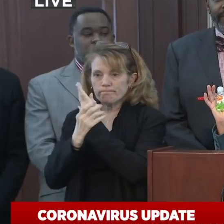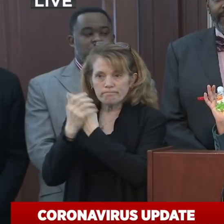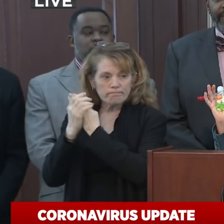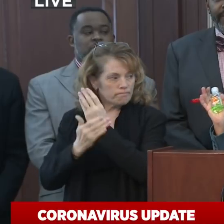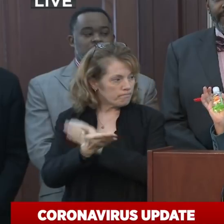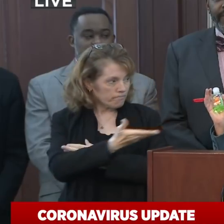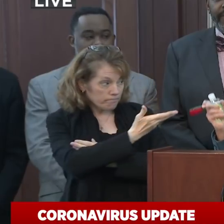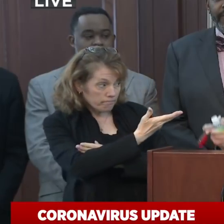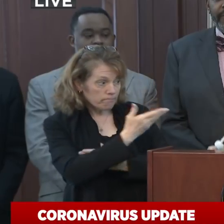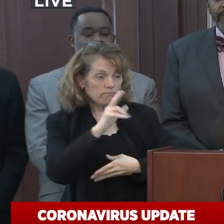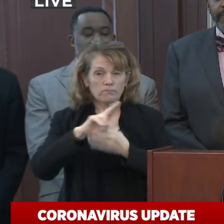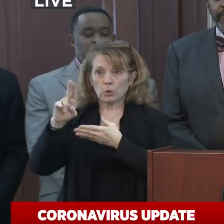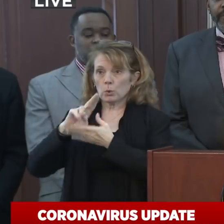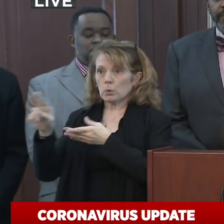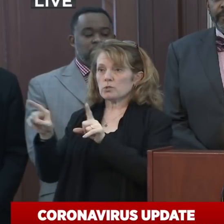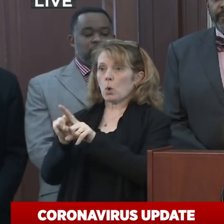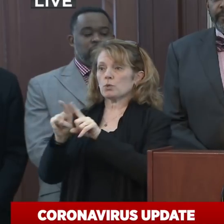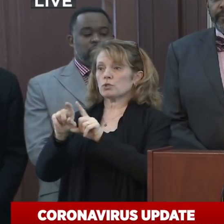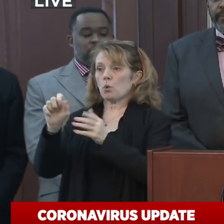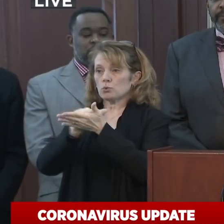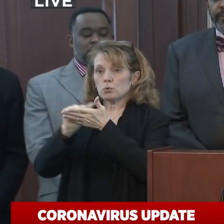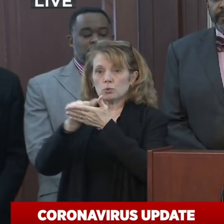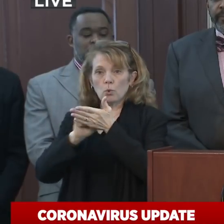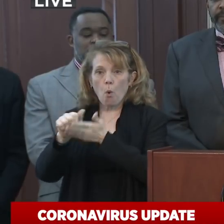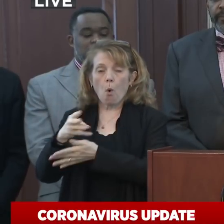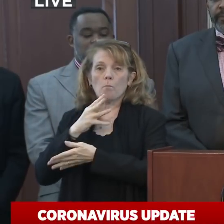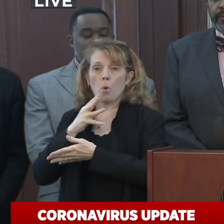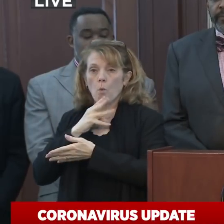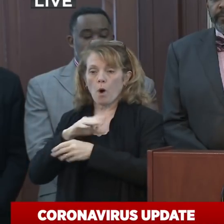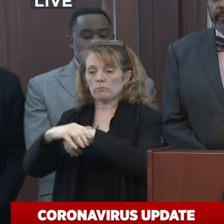good old-fashioned soap and water for 20 seconds under the sink.